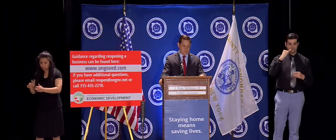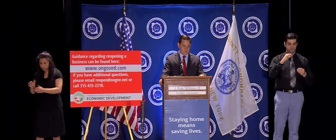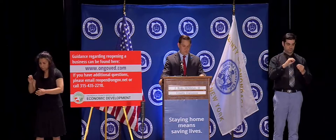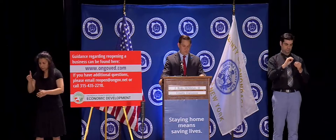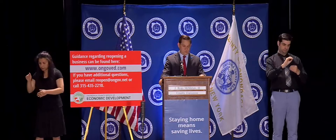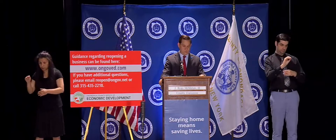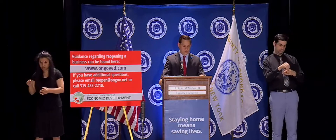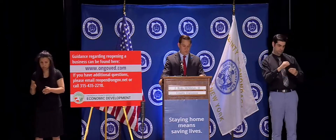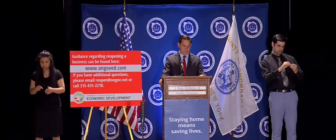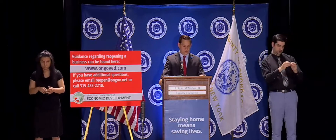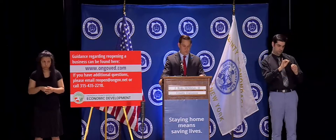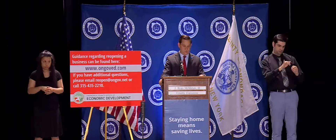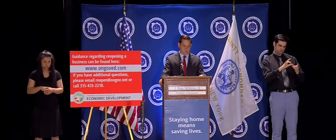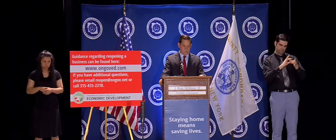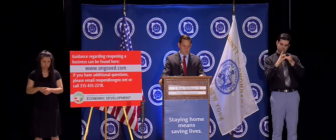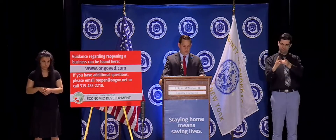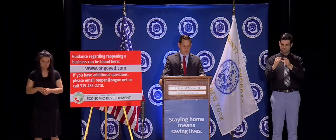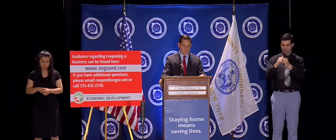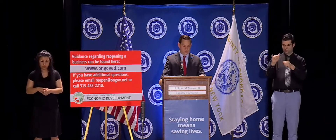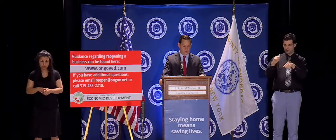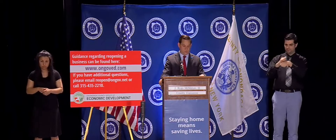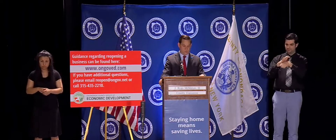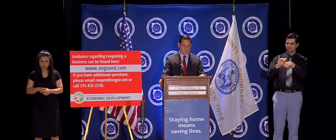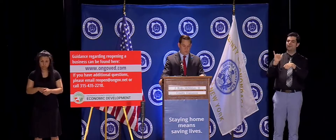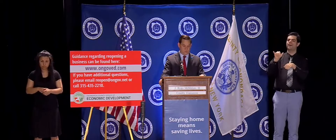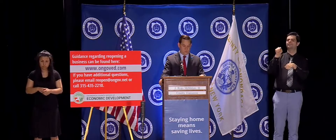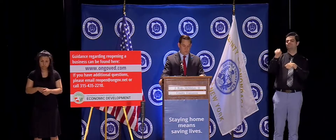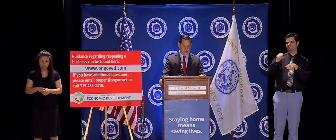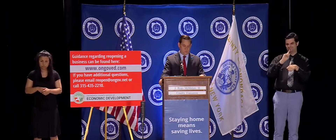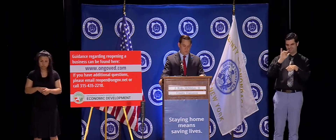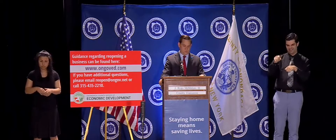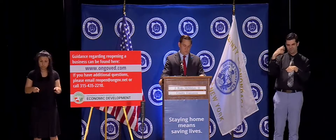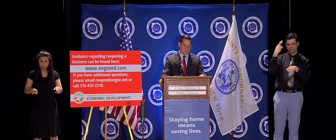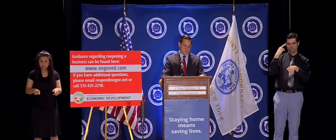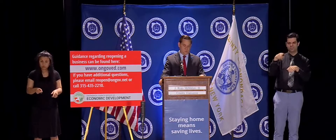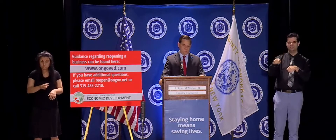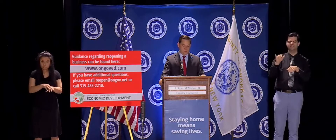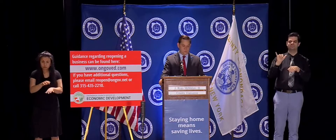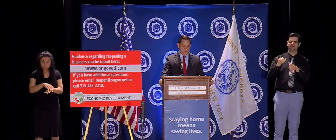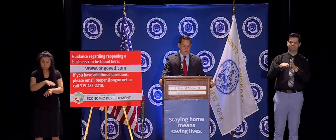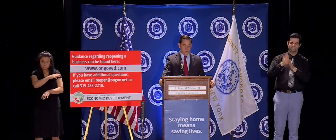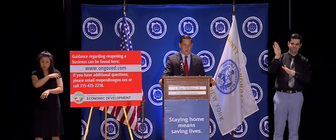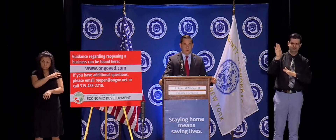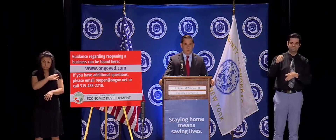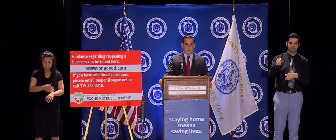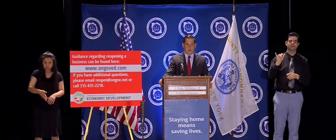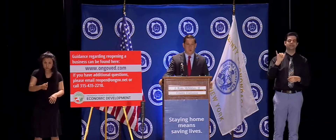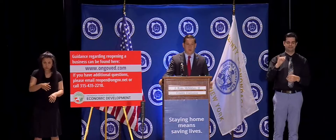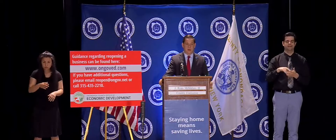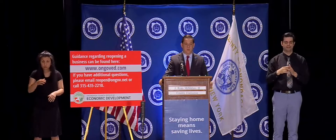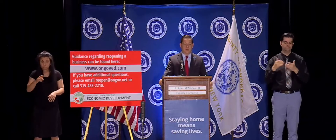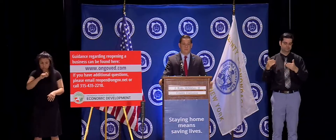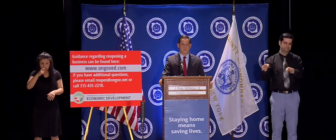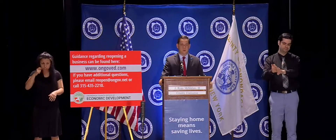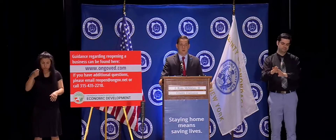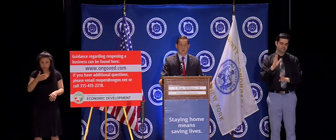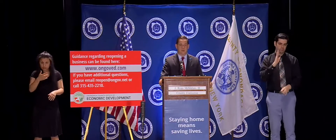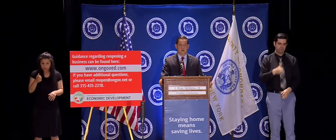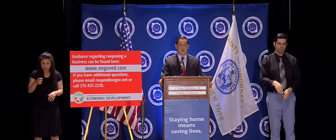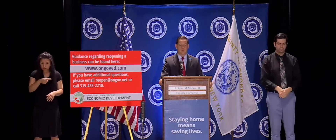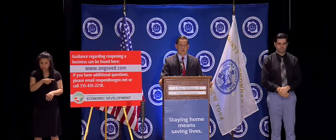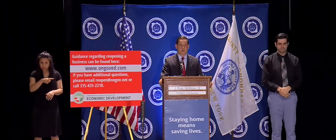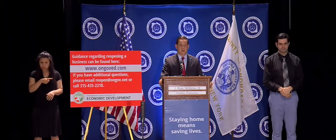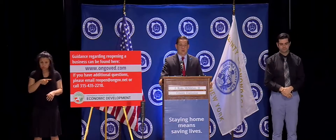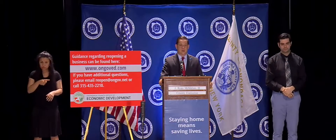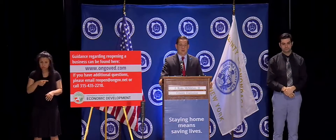are you urging more people to get tests done just to get a better, more accurate number? Yeah, we got it open to anybody, so anybody